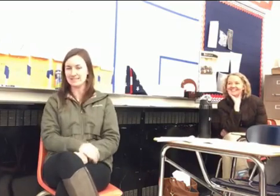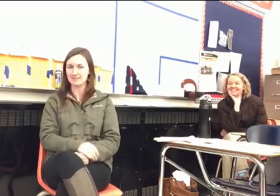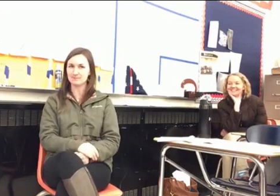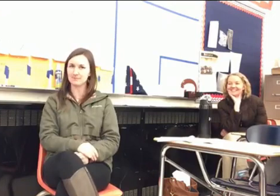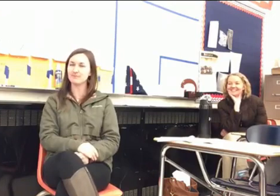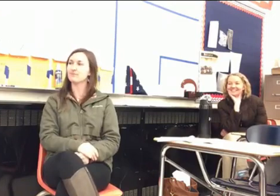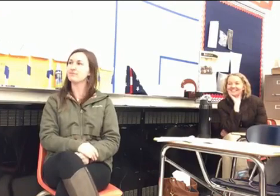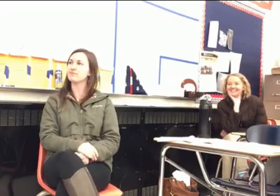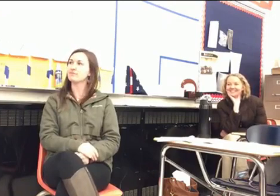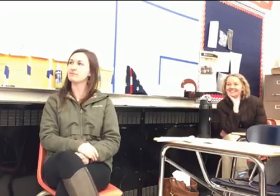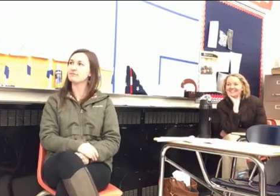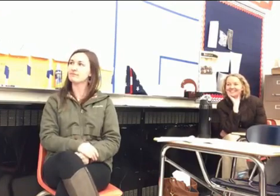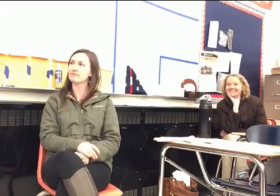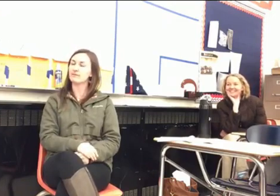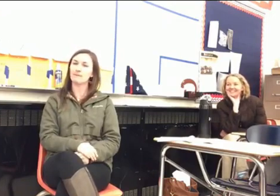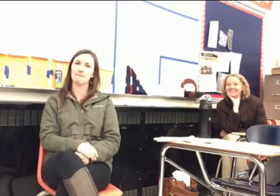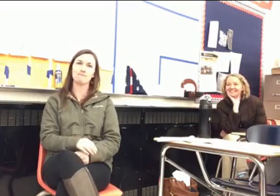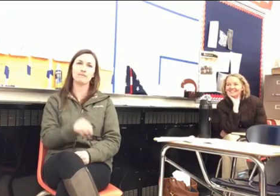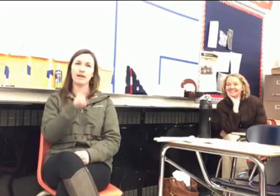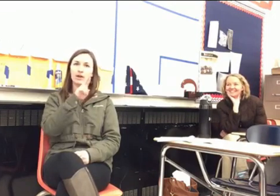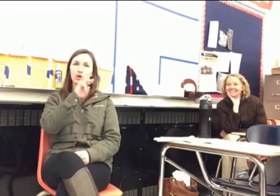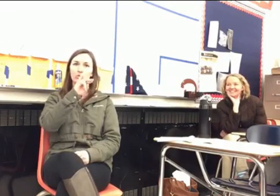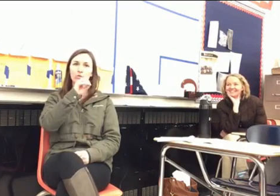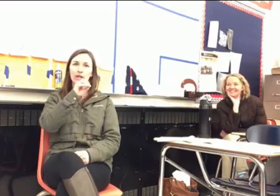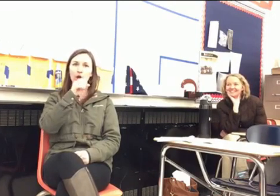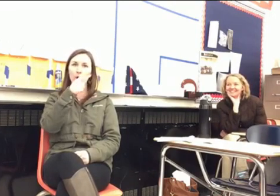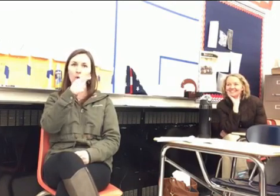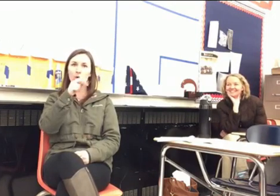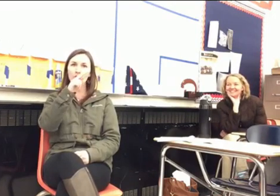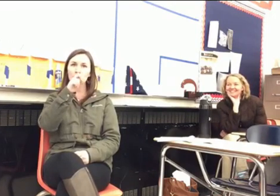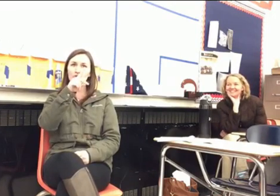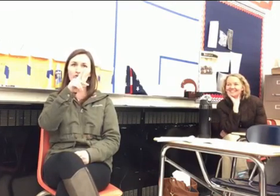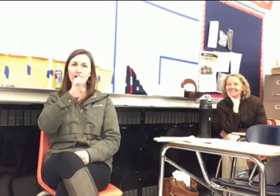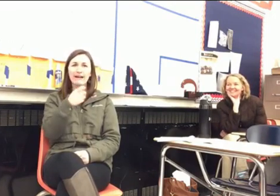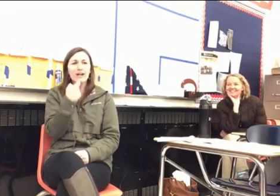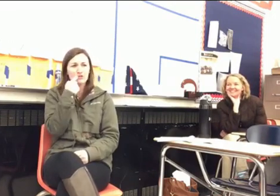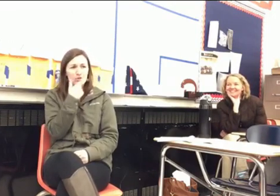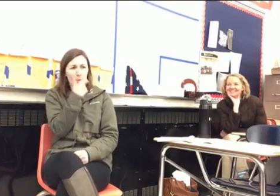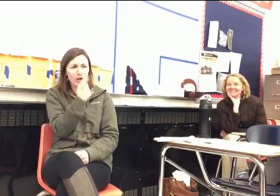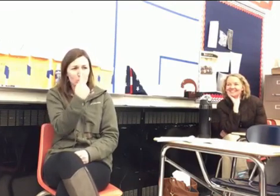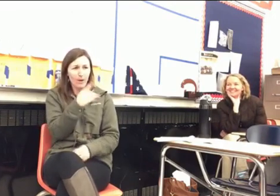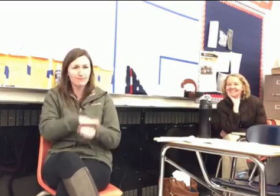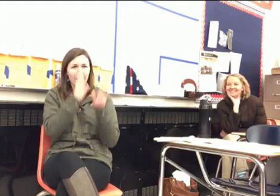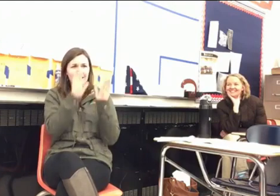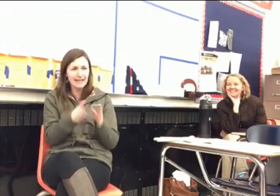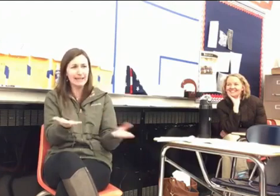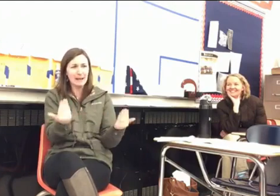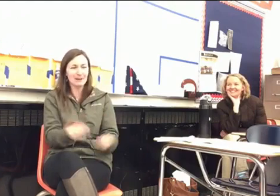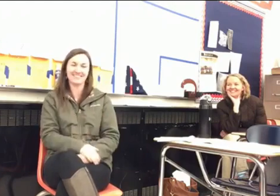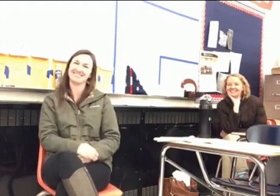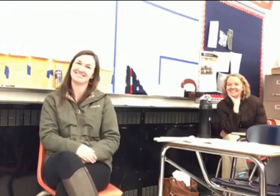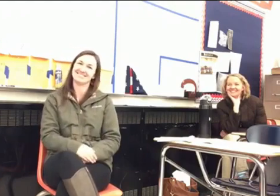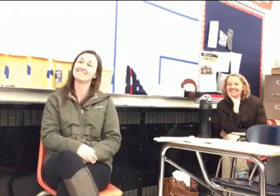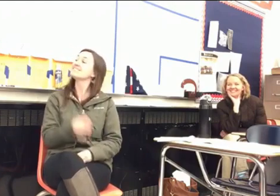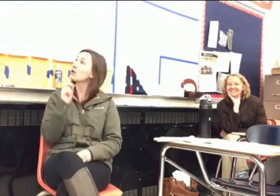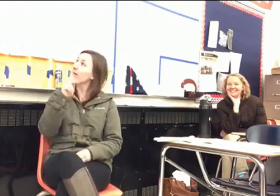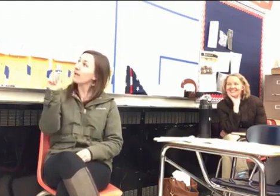McClintock, she wore a yellow ribbon, Rio Grande. I just watched one on Sunday. Okay. So, here's the other